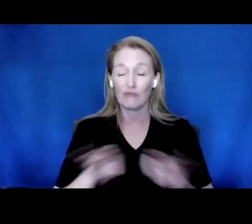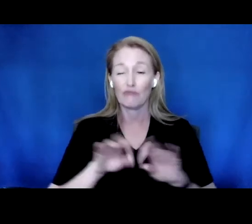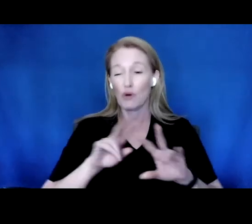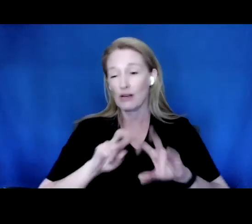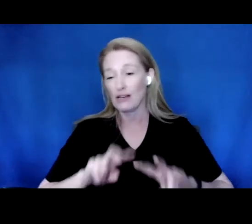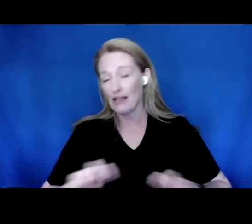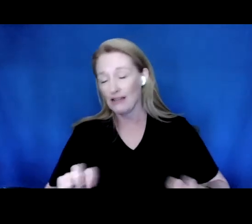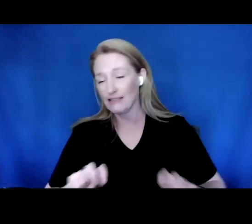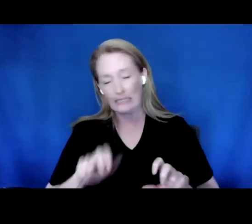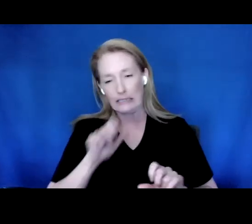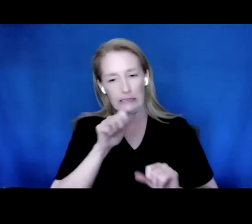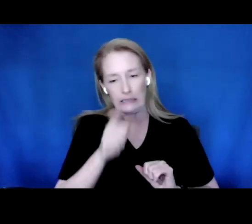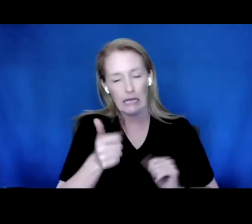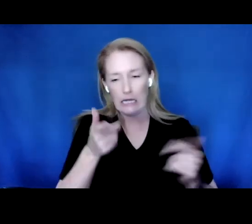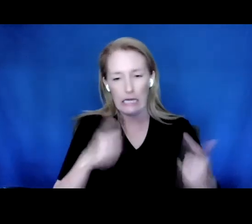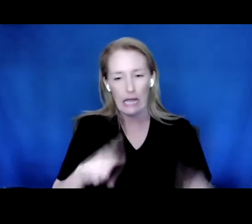for